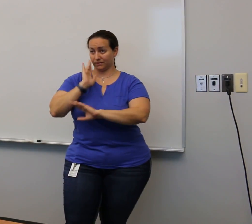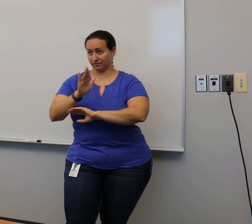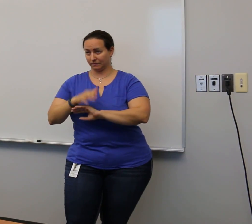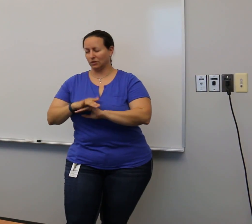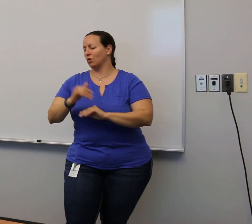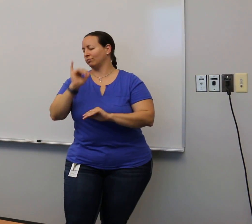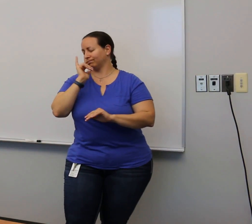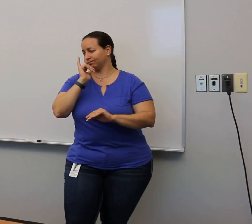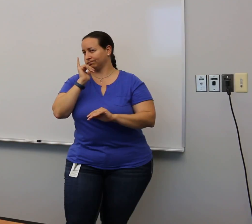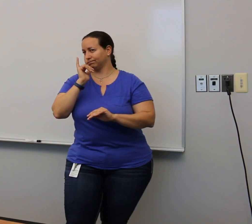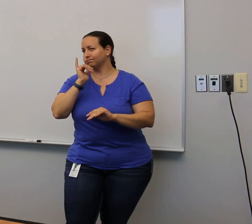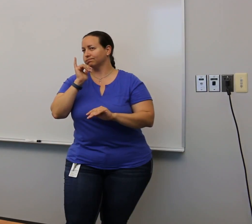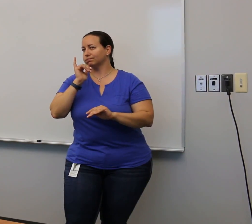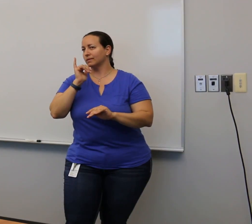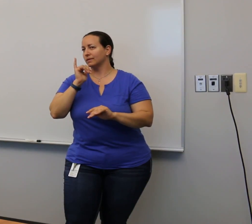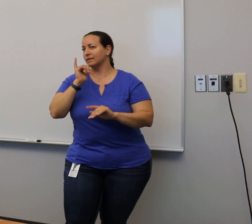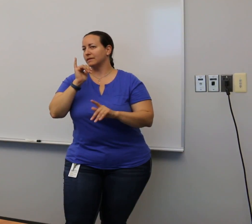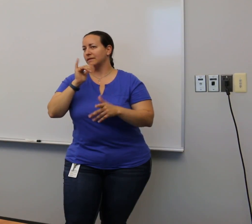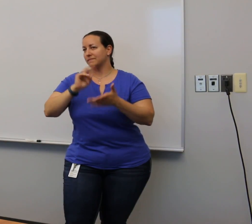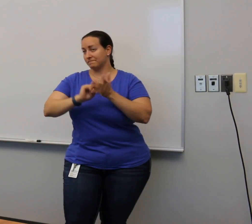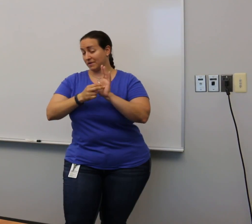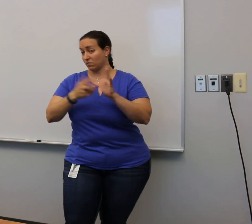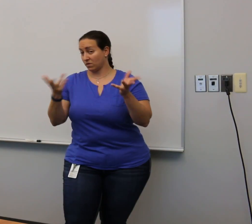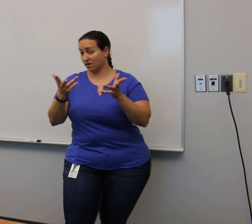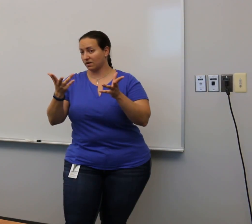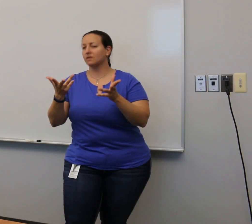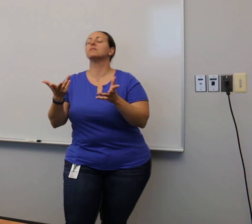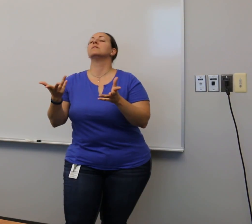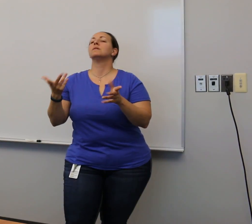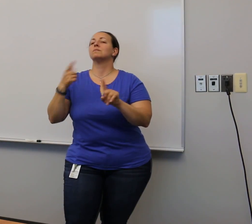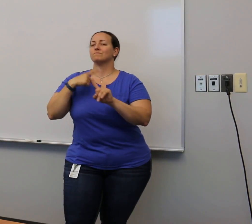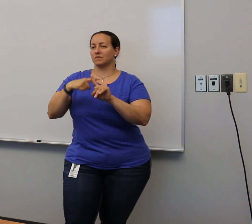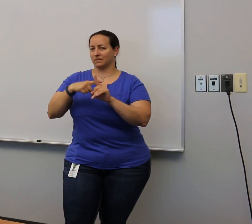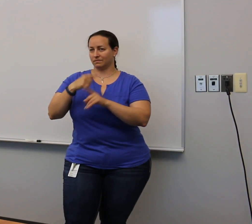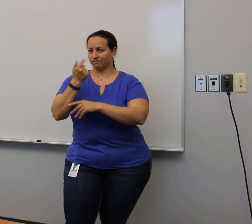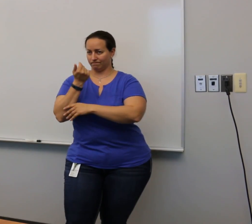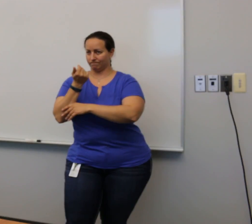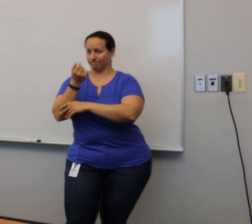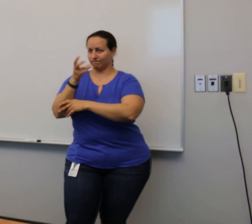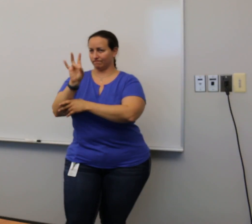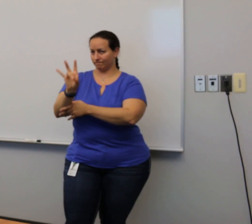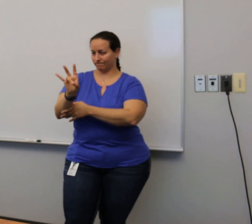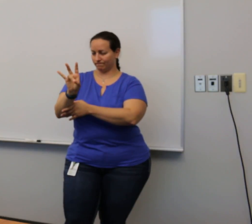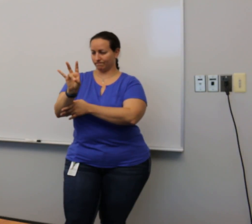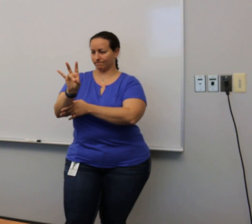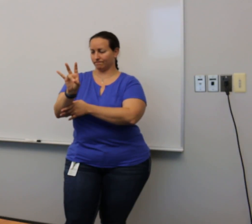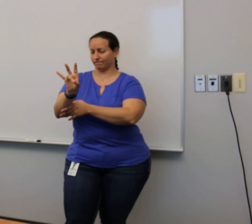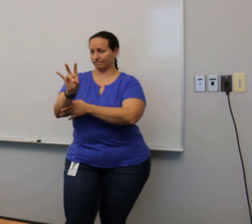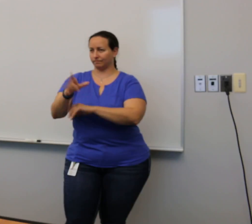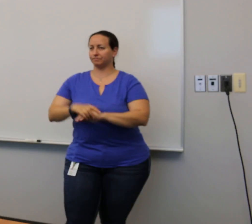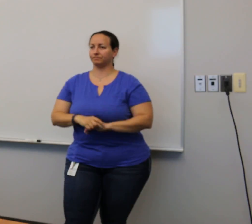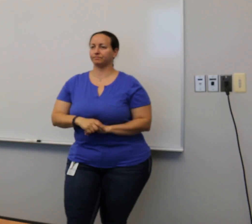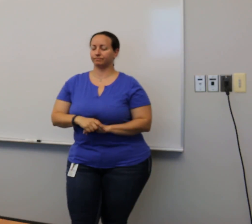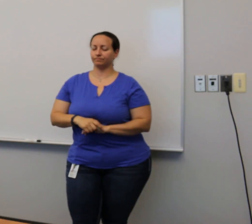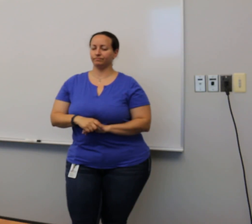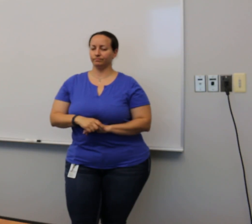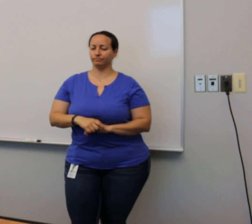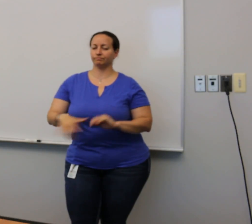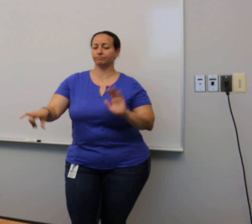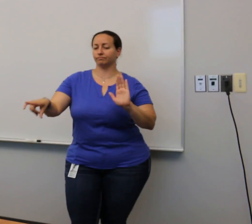-8 times -2 is positive 16. One more example, -12 divided